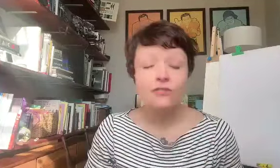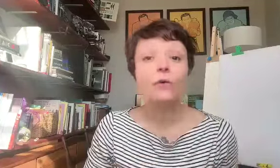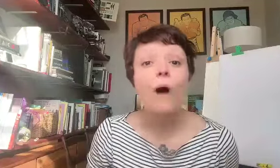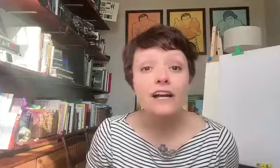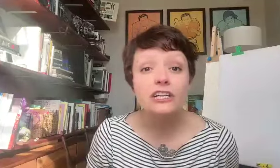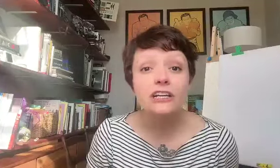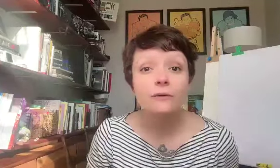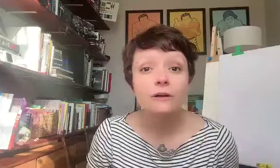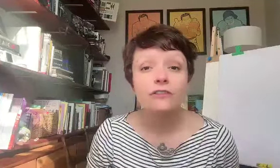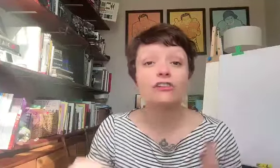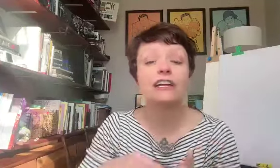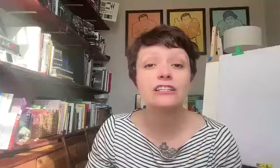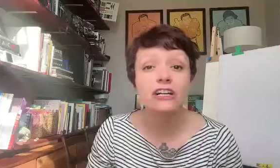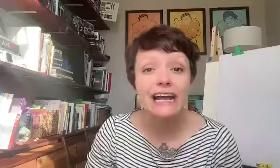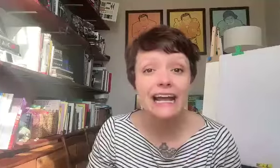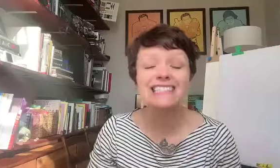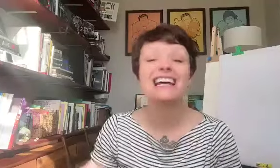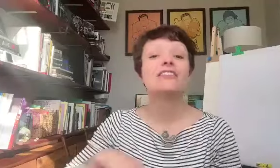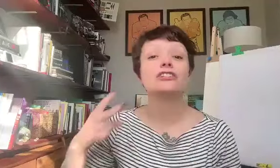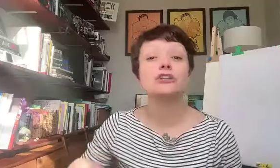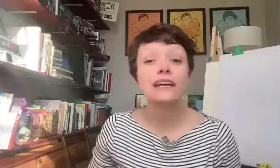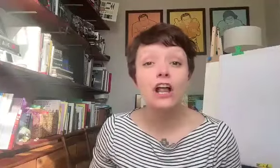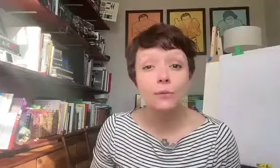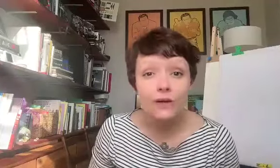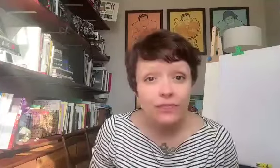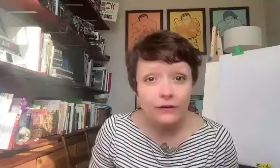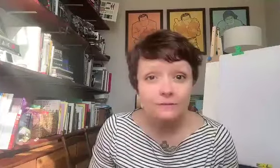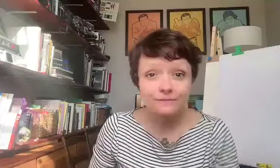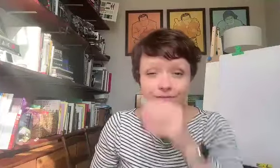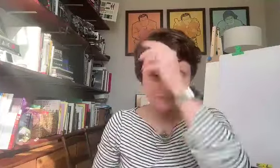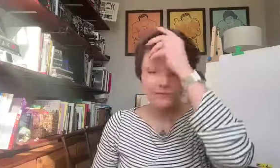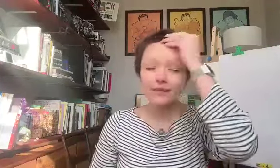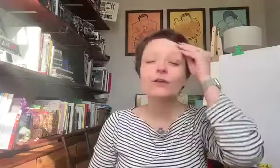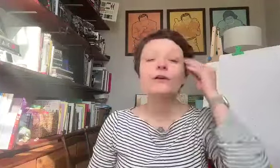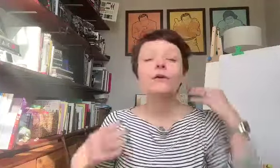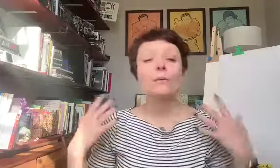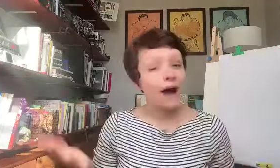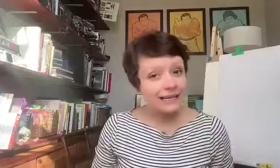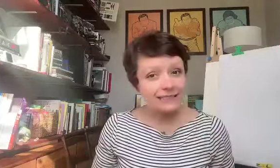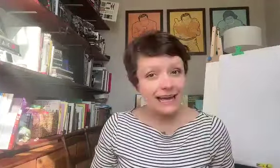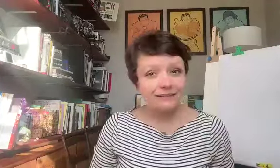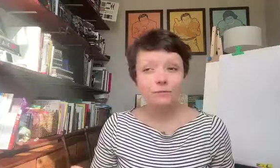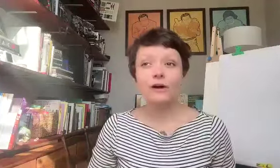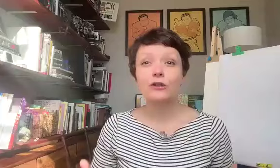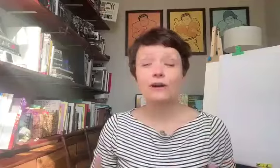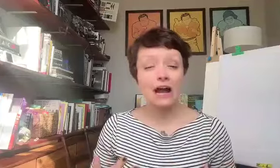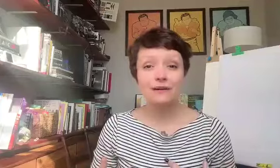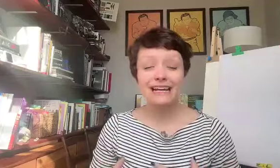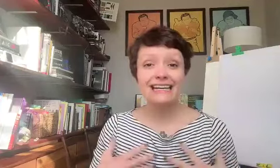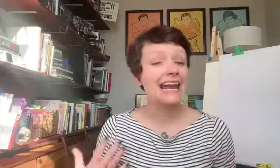They're watching you. They're looking at your hands. They're doing it along with you. Why is that? Well, you are now